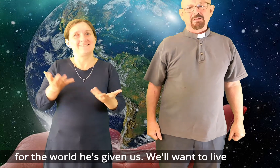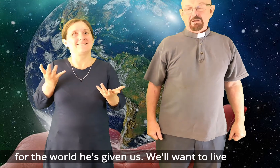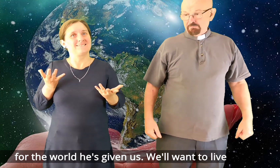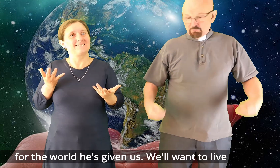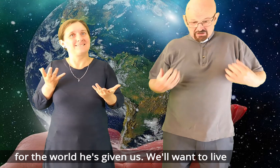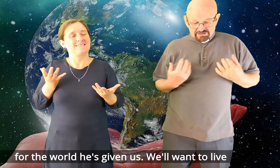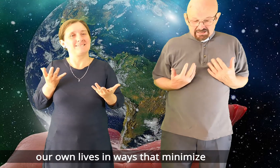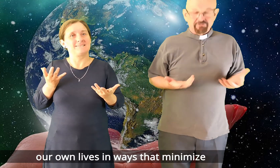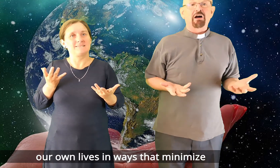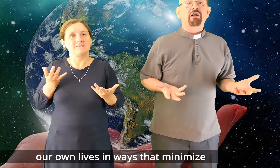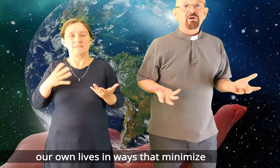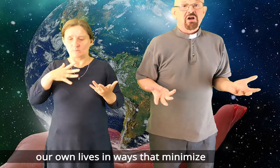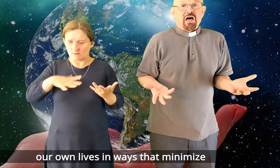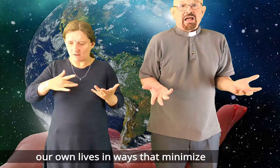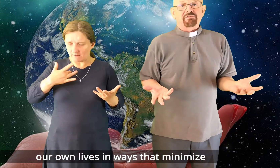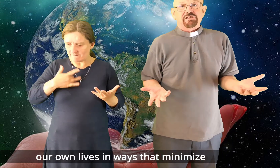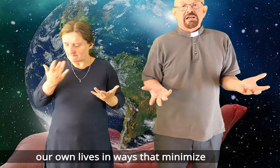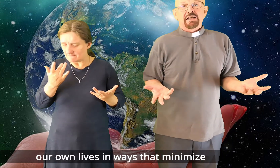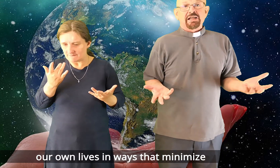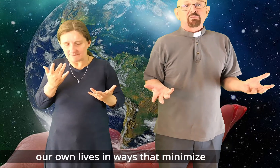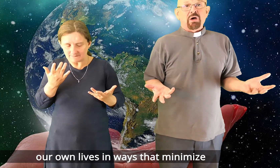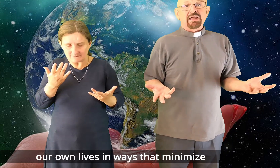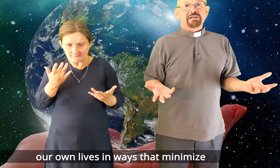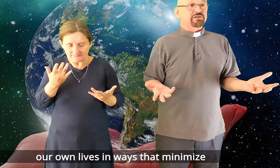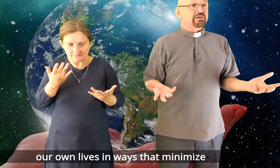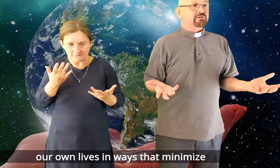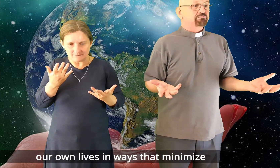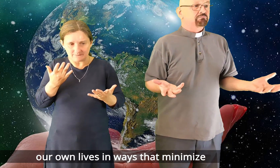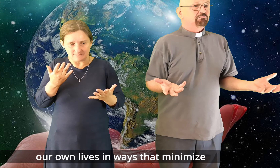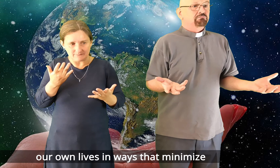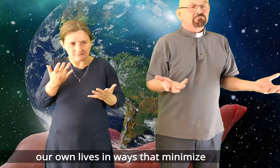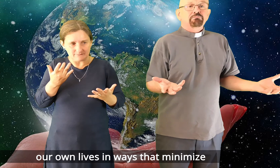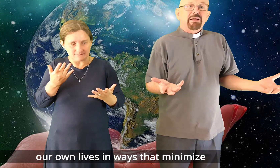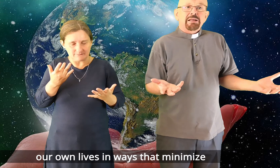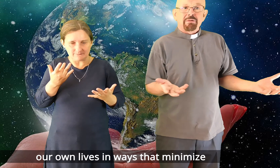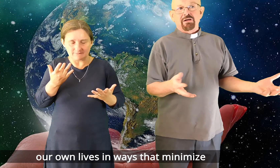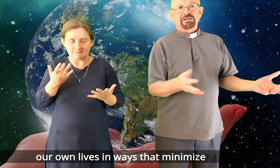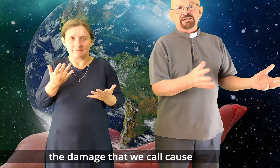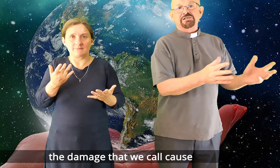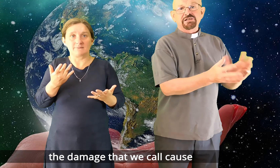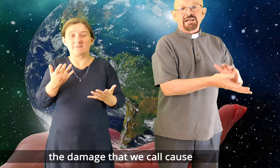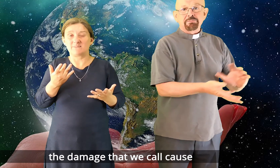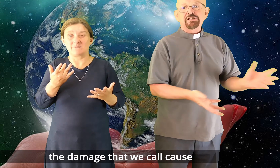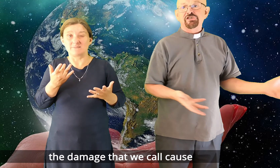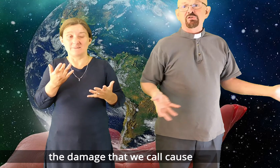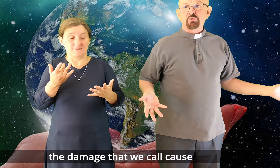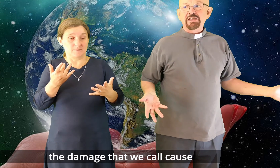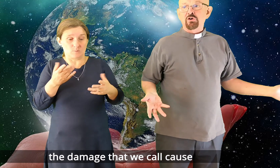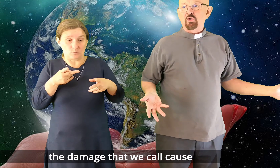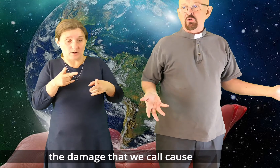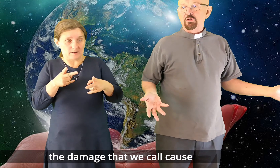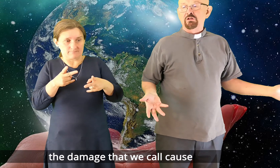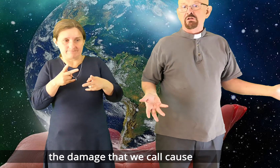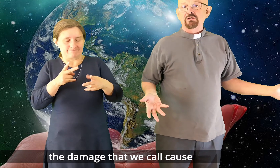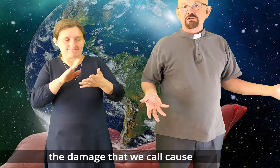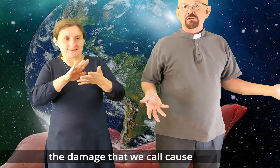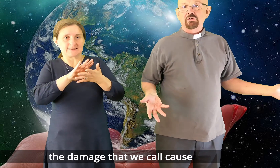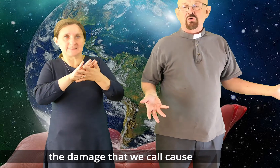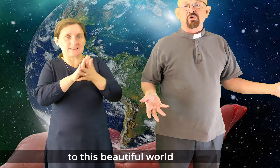We'll want to live our own lives in ways that minimizes the damage that we cause to